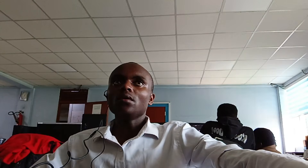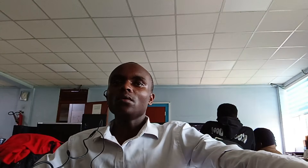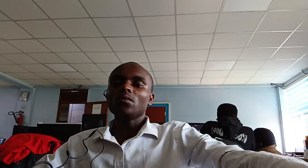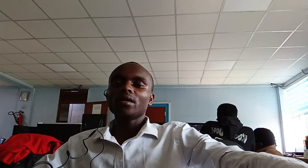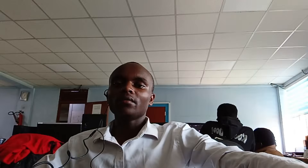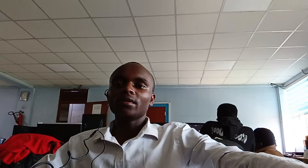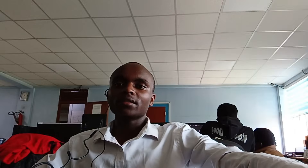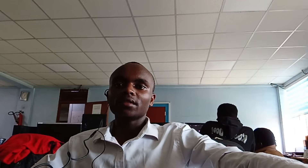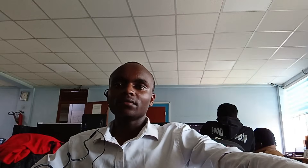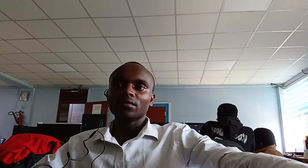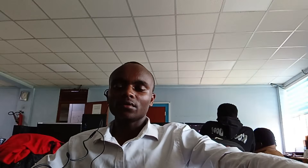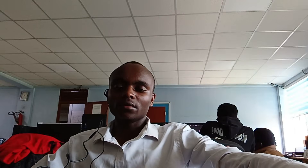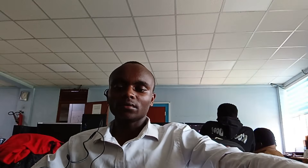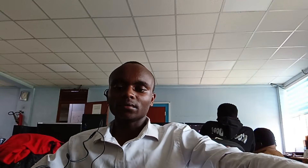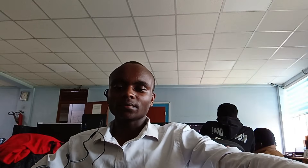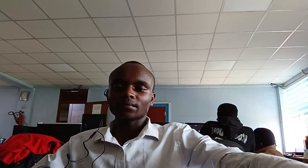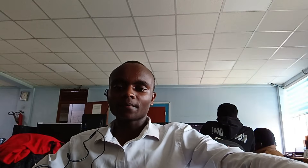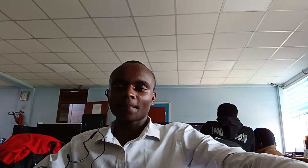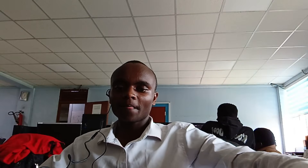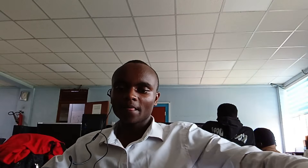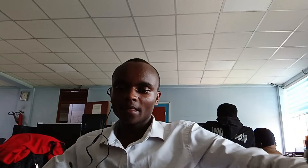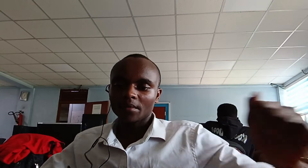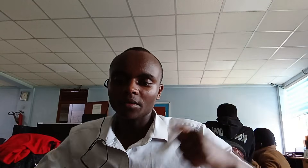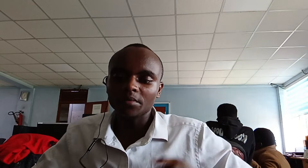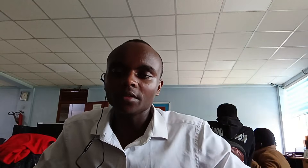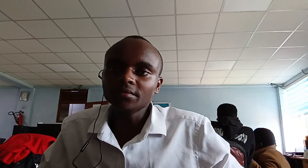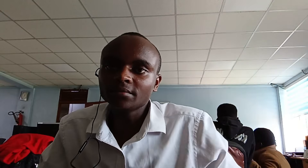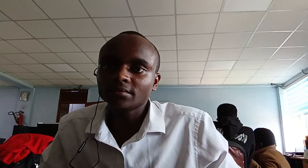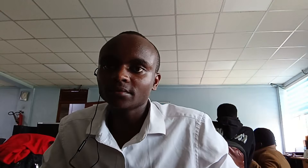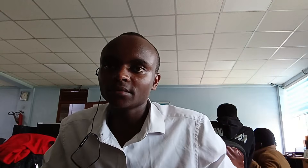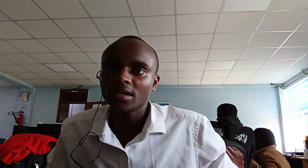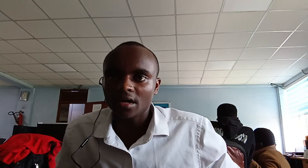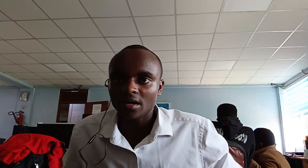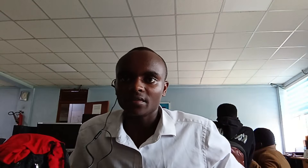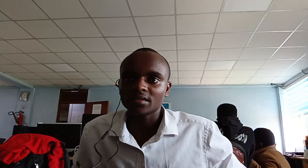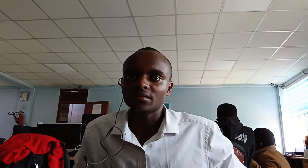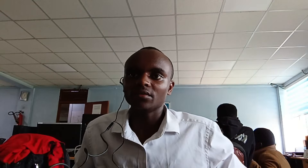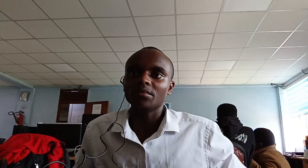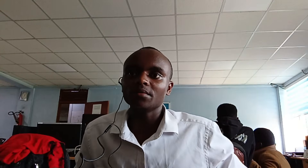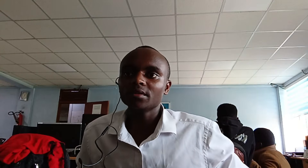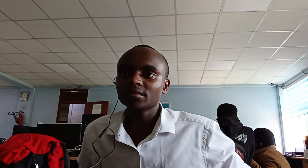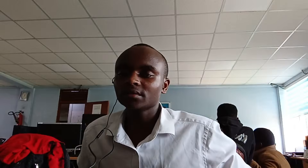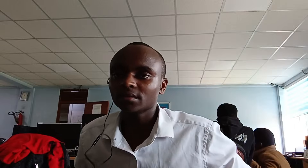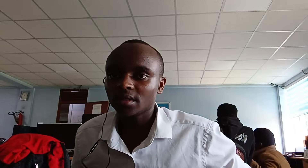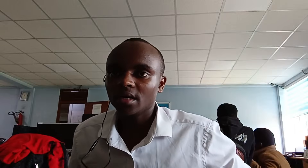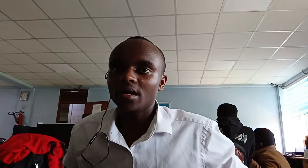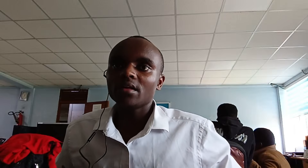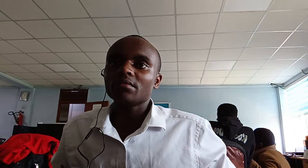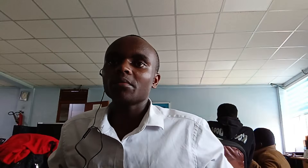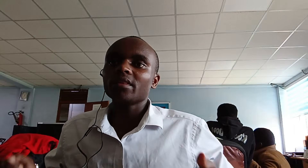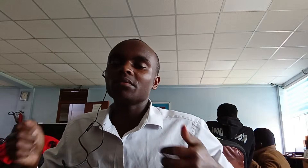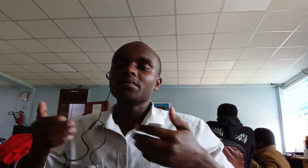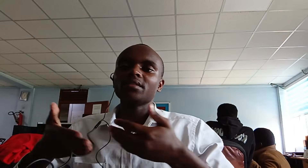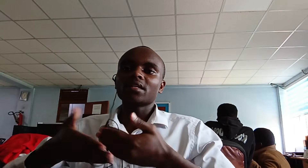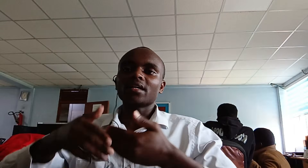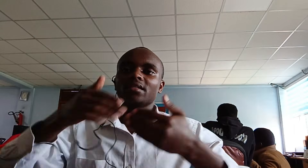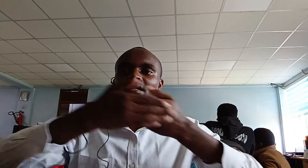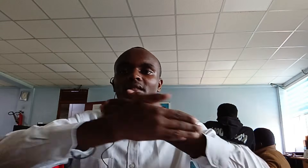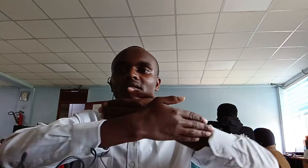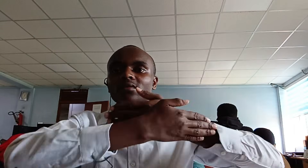We have the sign for baby. Have the sign for baby. Remember the baby is carried like this one,